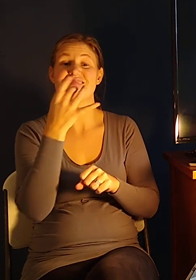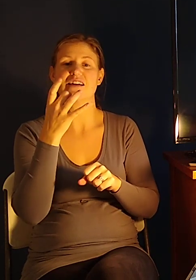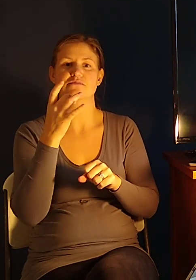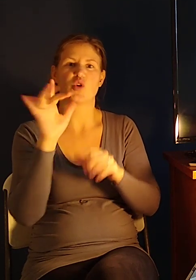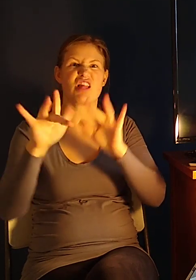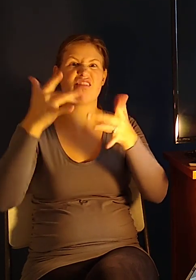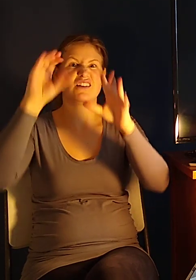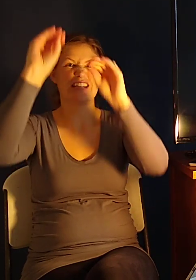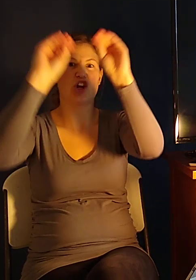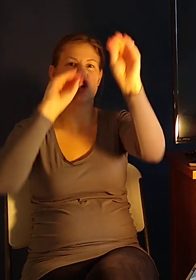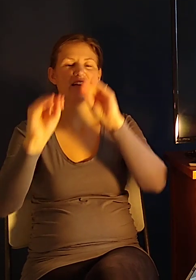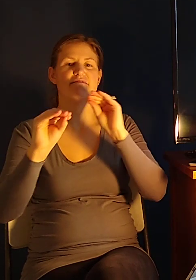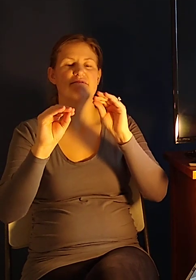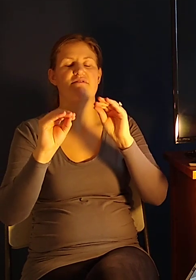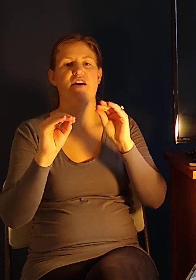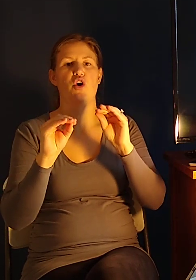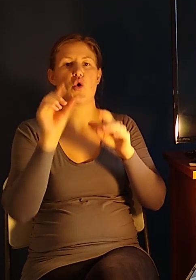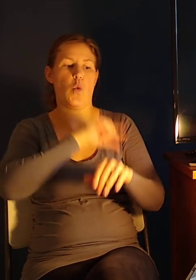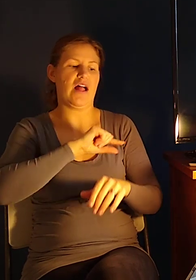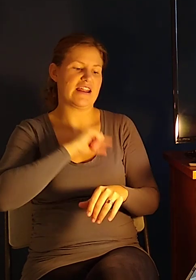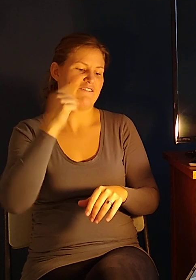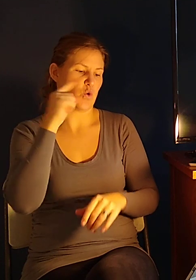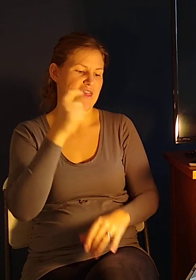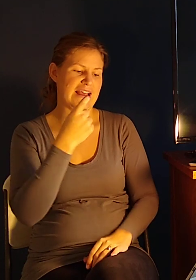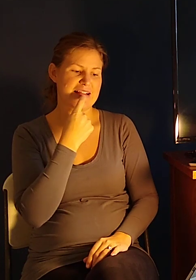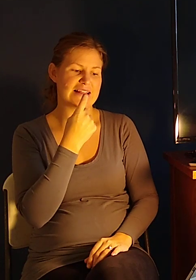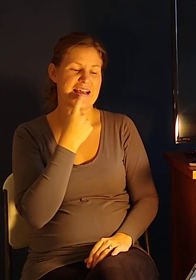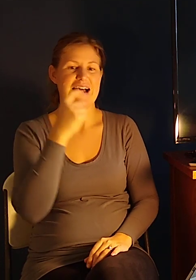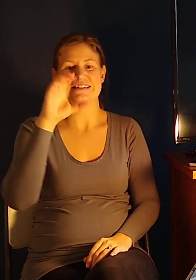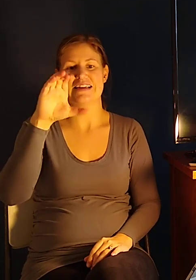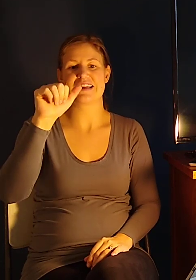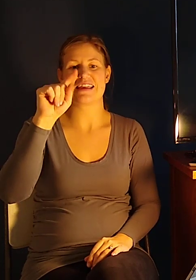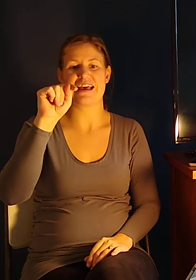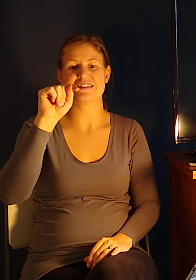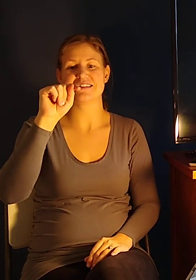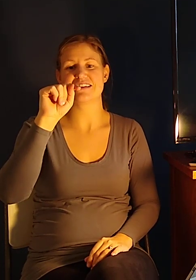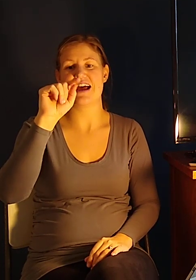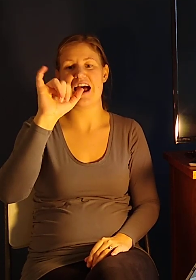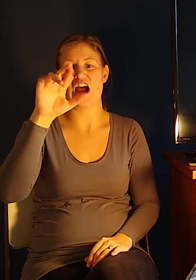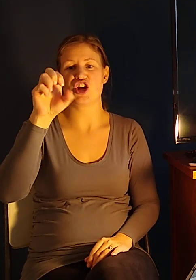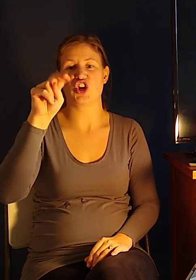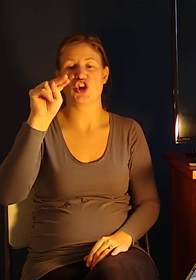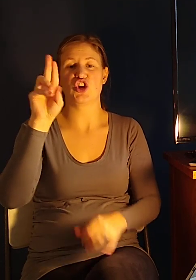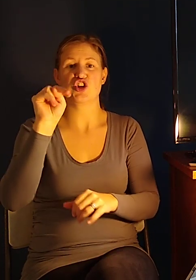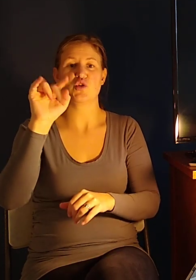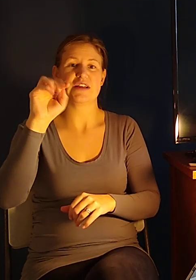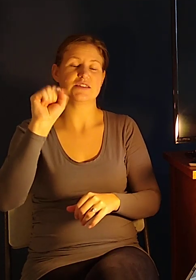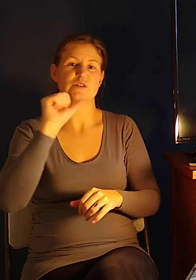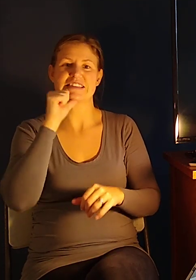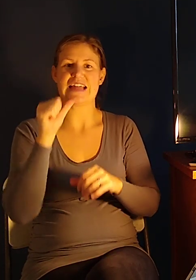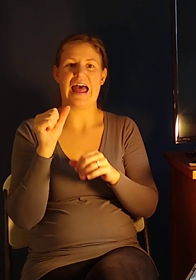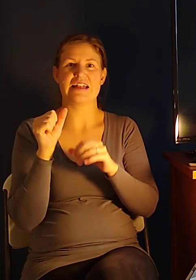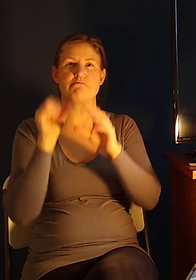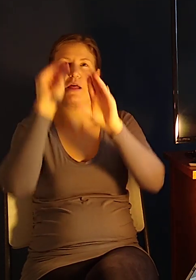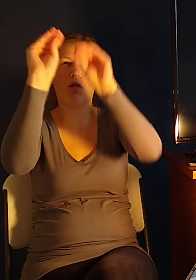of the glass and cast iron units were created not by applied ornamentation, but by the